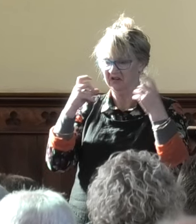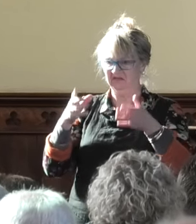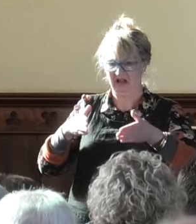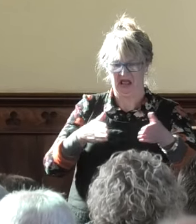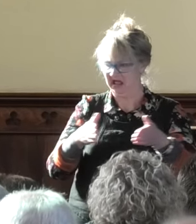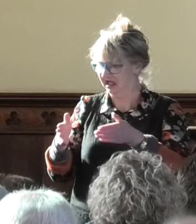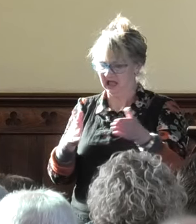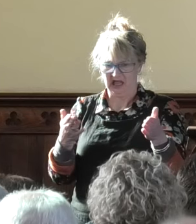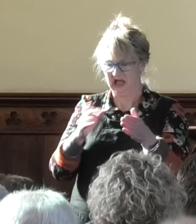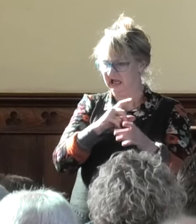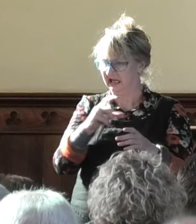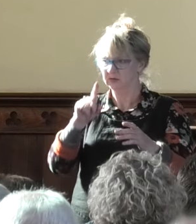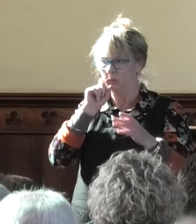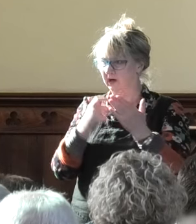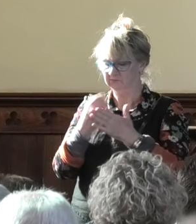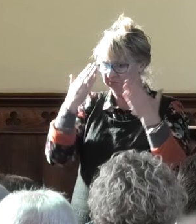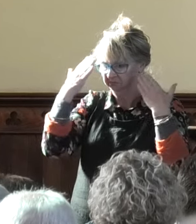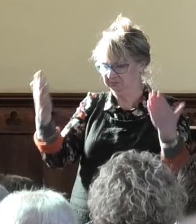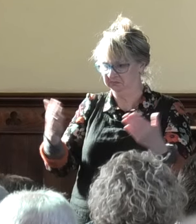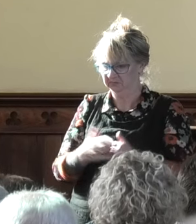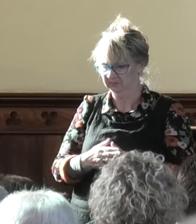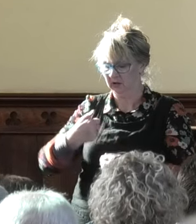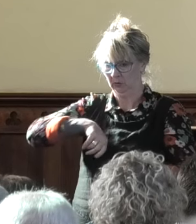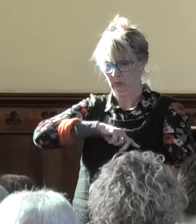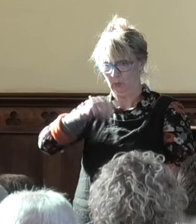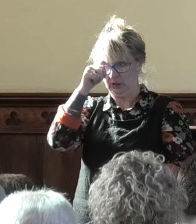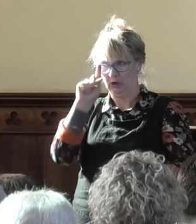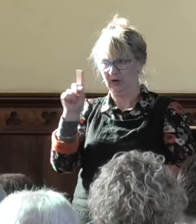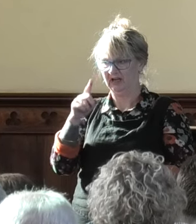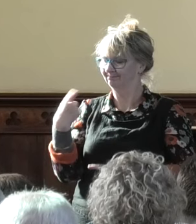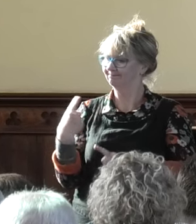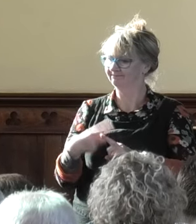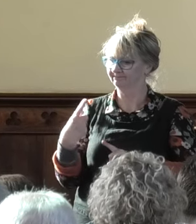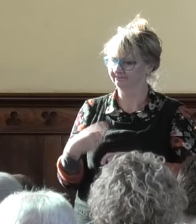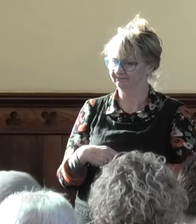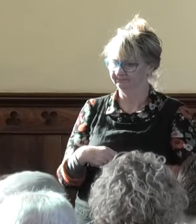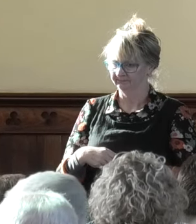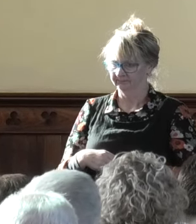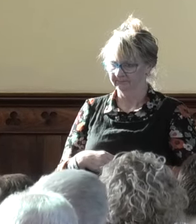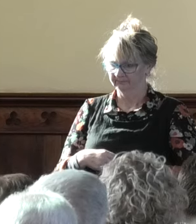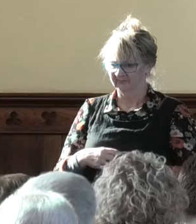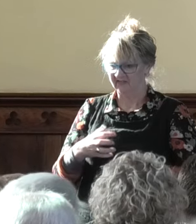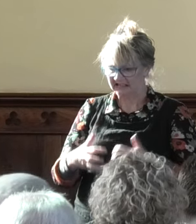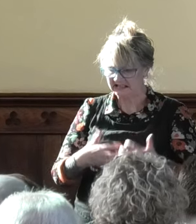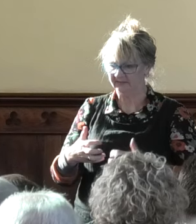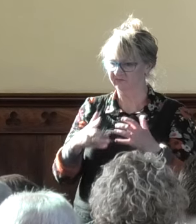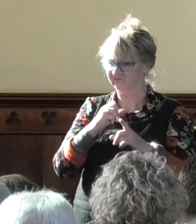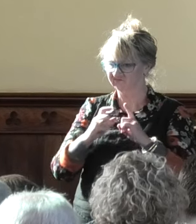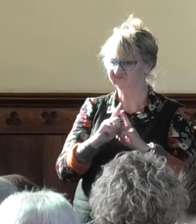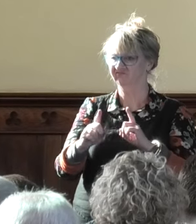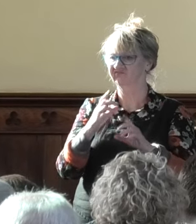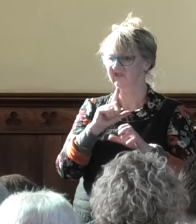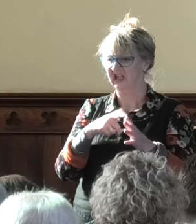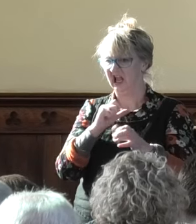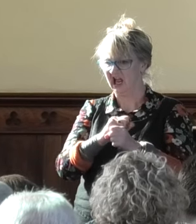that this cancer would take. As we know now, it moved very quickly and very aggressively, and Rin has